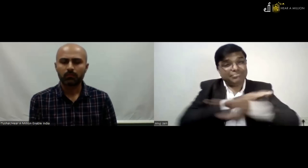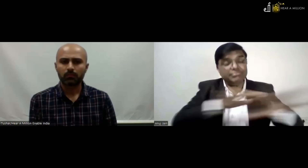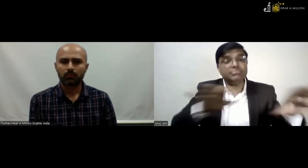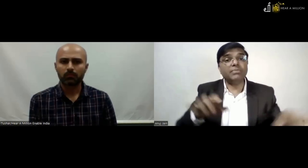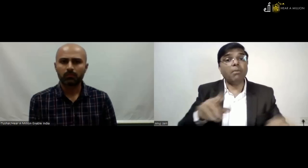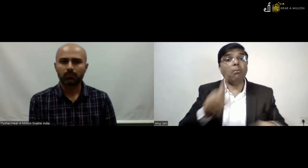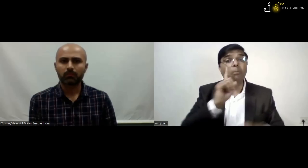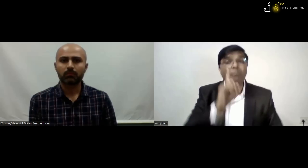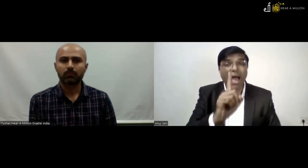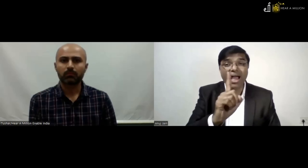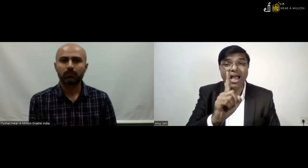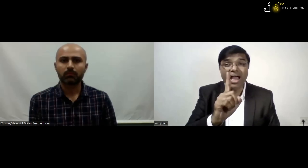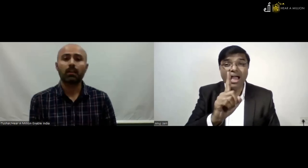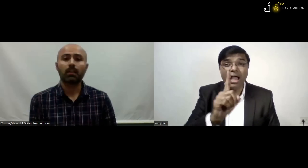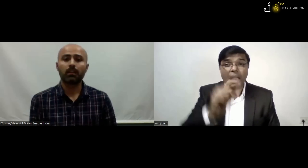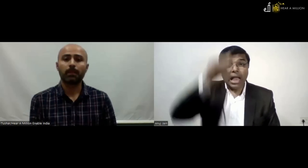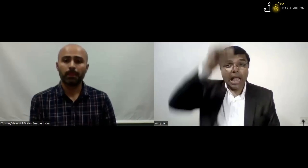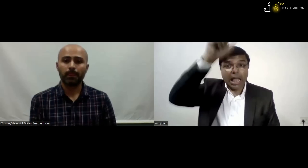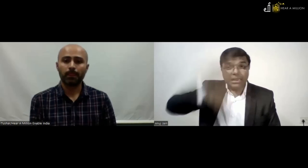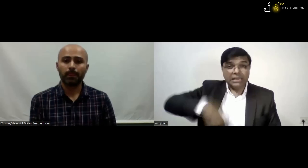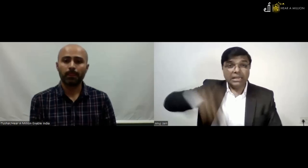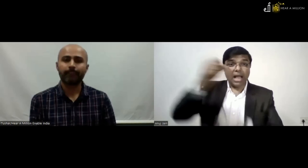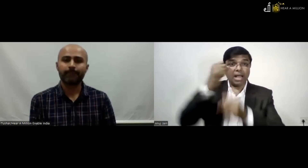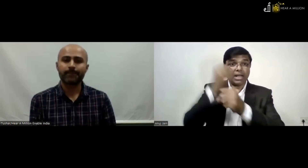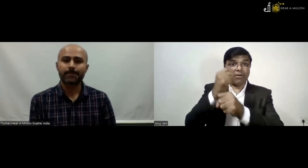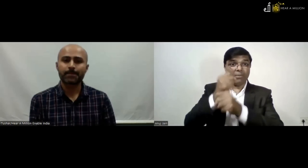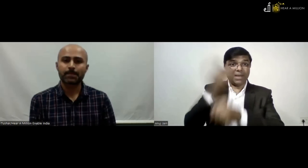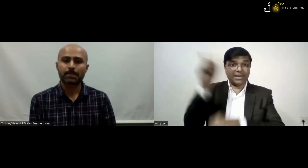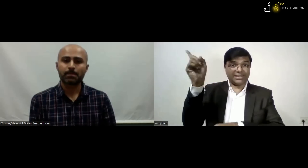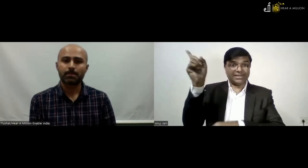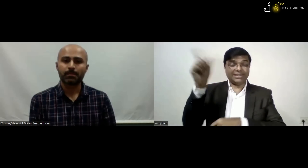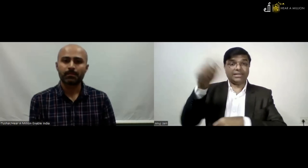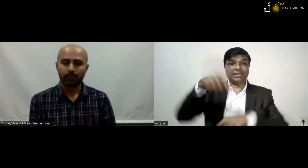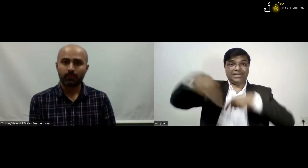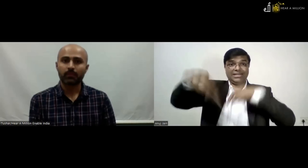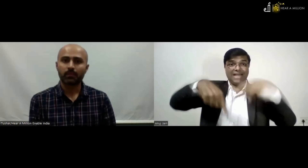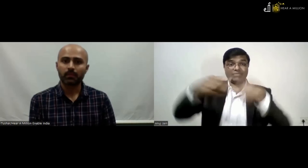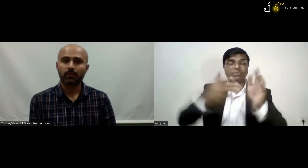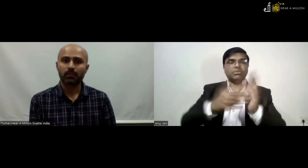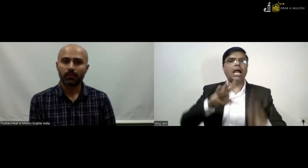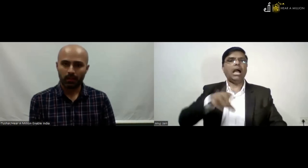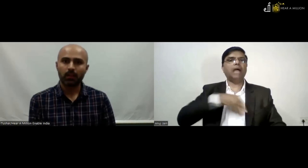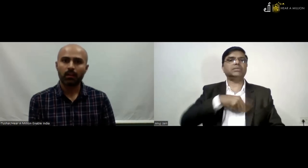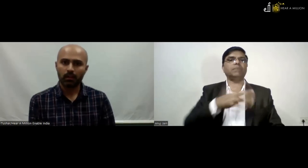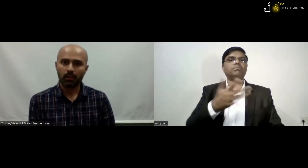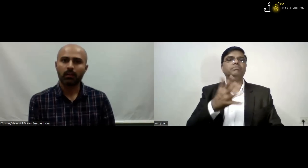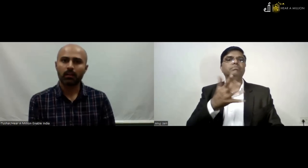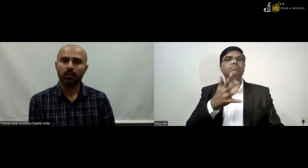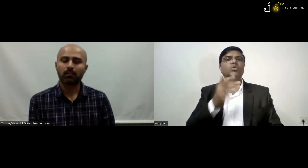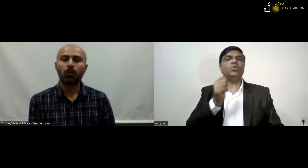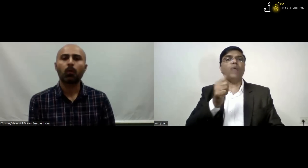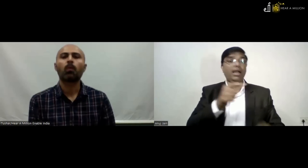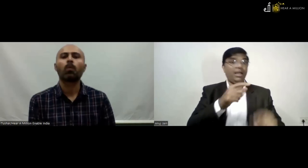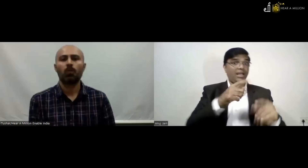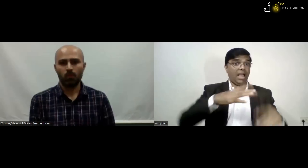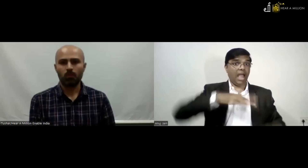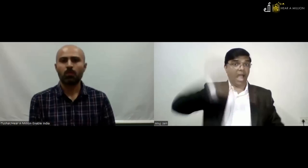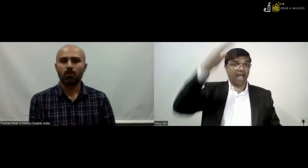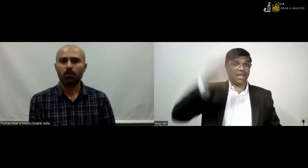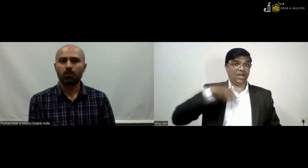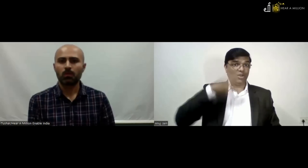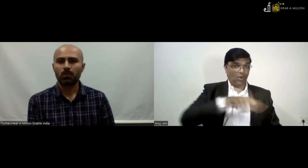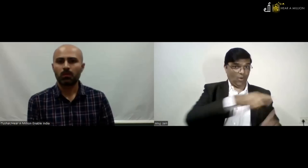And it was approved and an order was sent out. But the Indian government or the transport